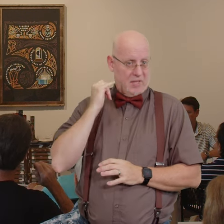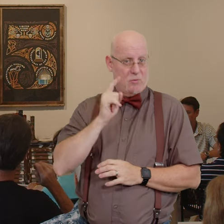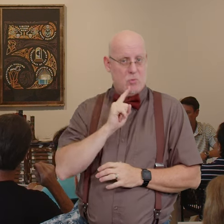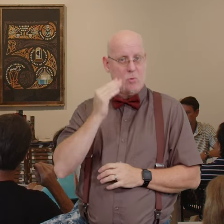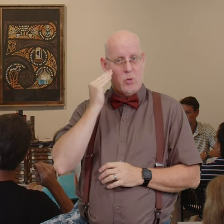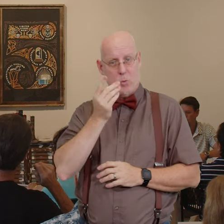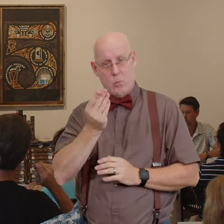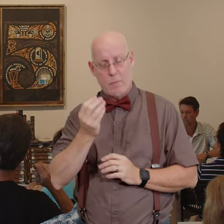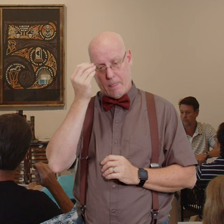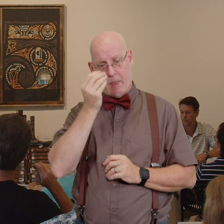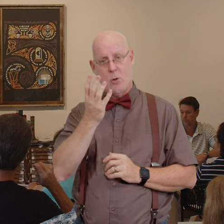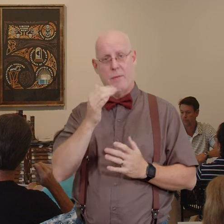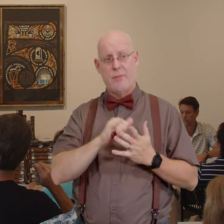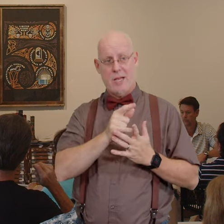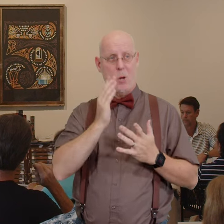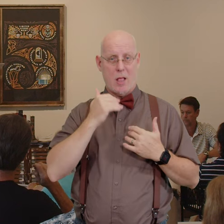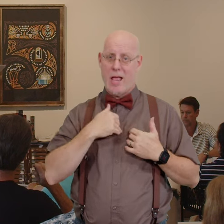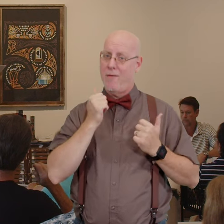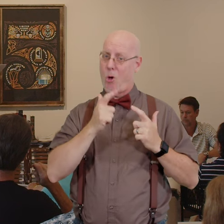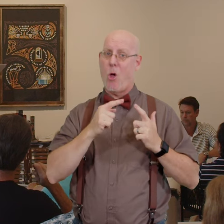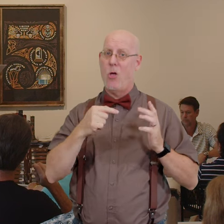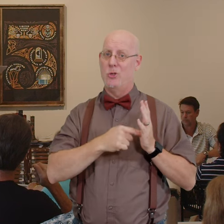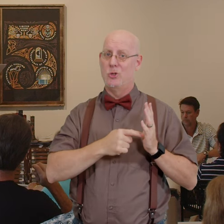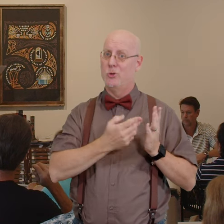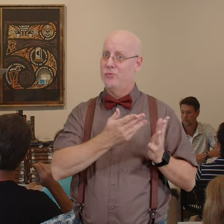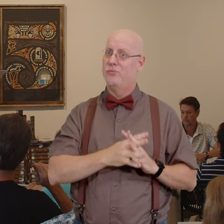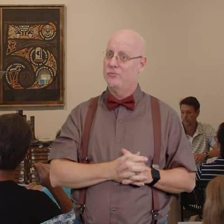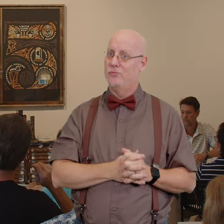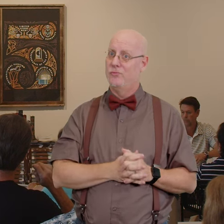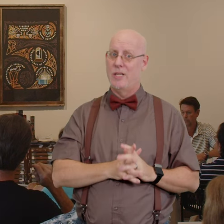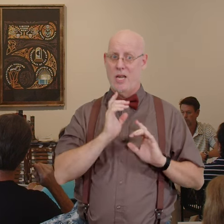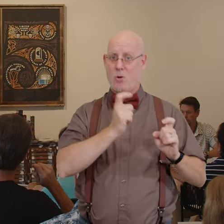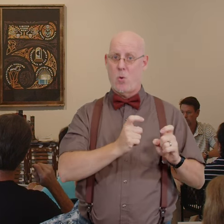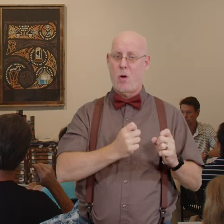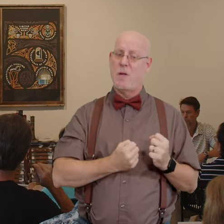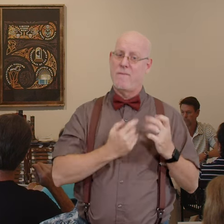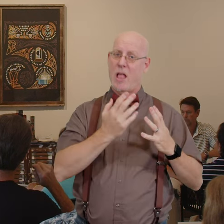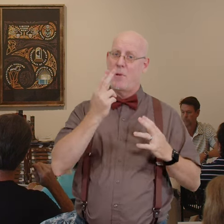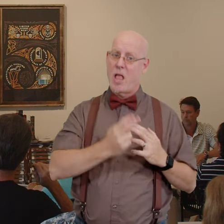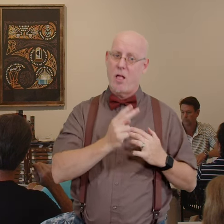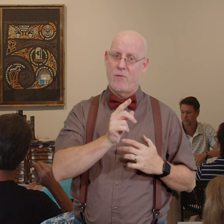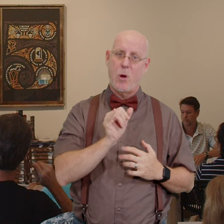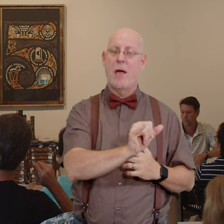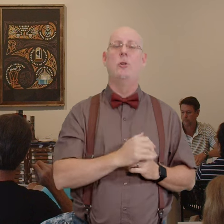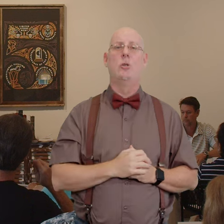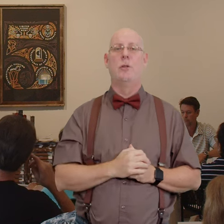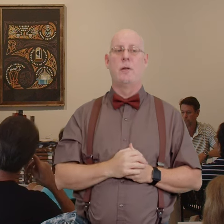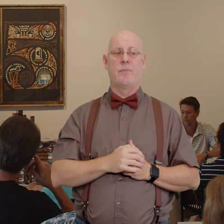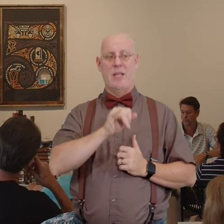If so, be it known unto you that he shall have all his merits, and his reward will be the flames of hell